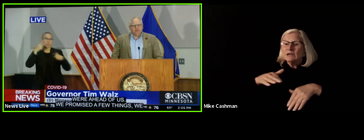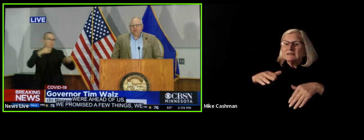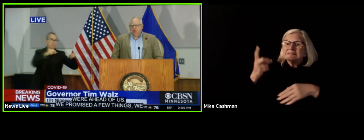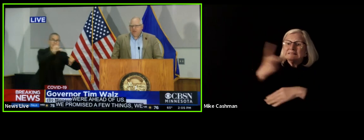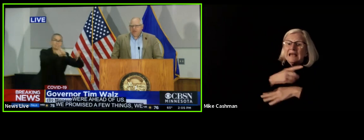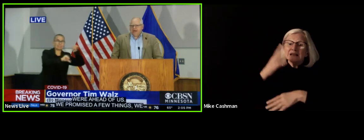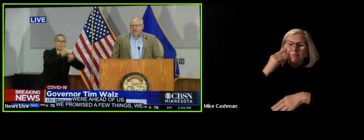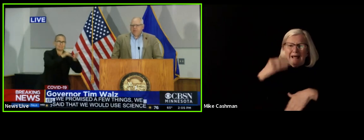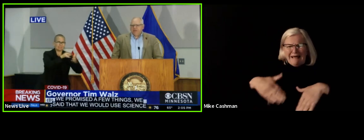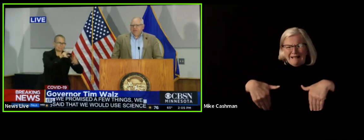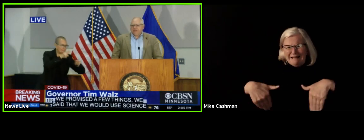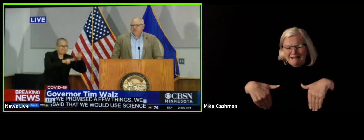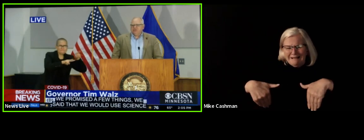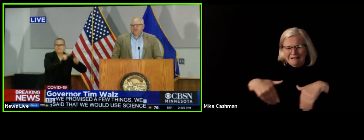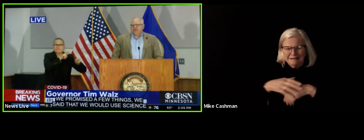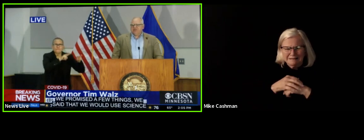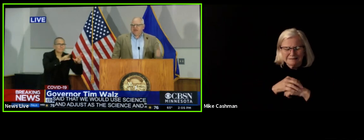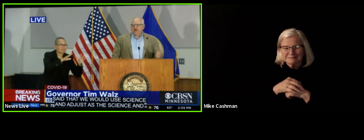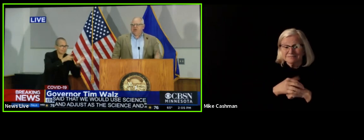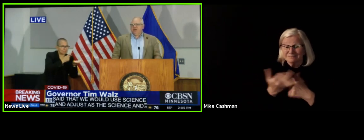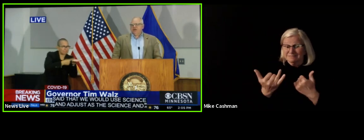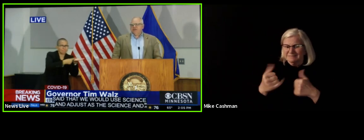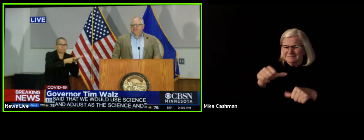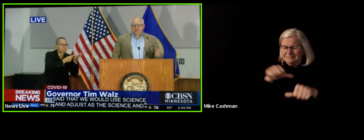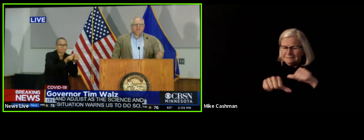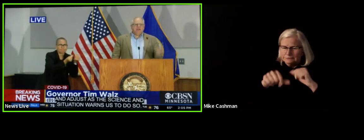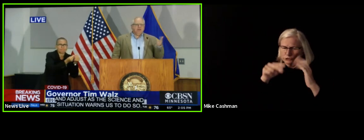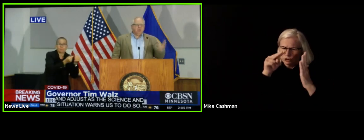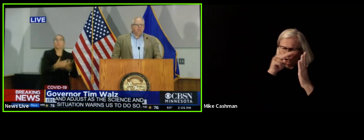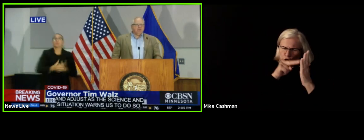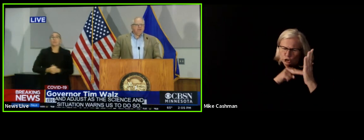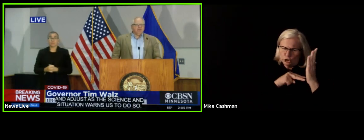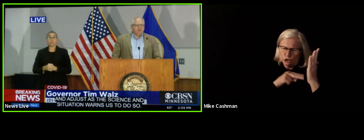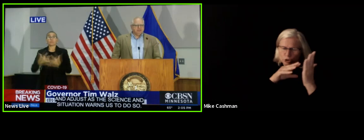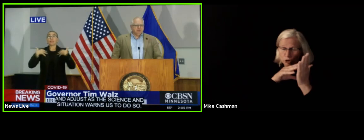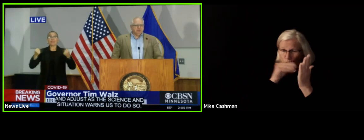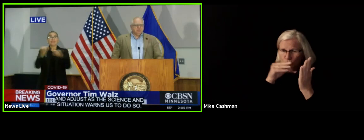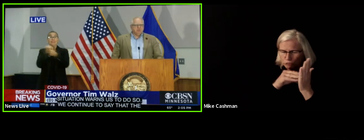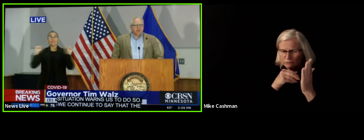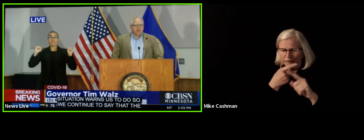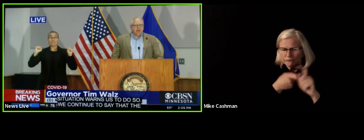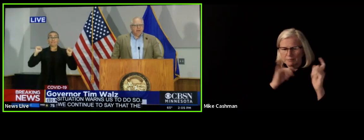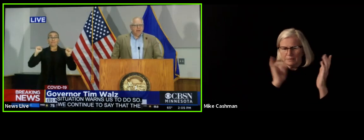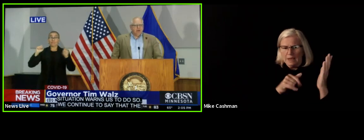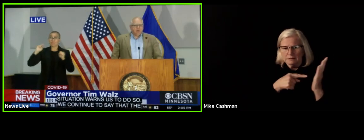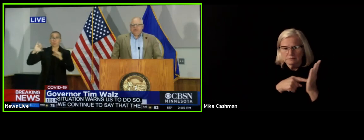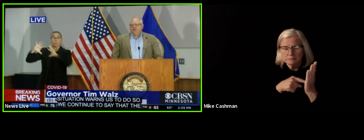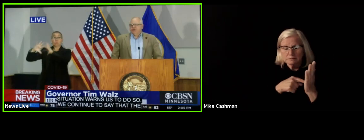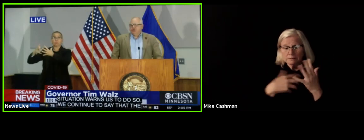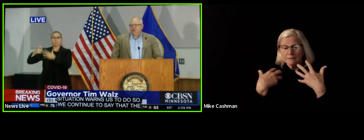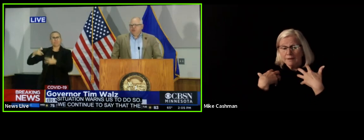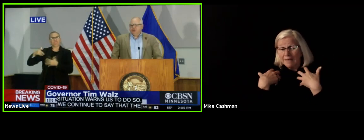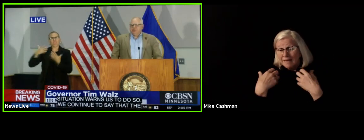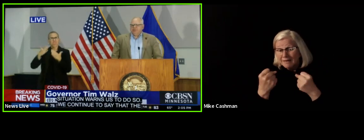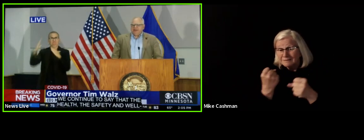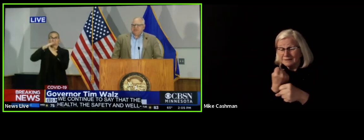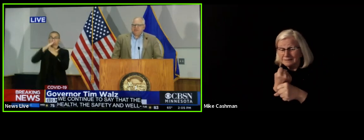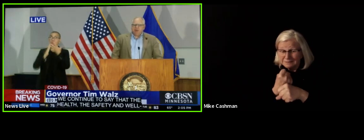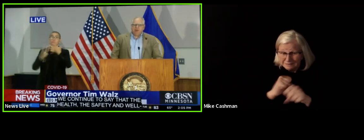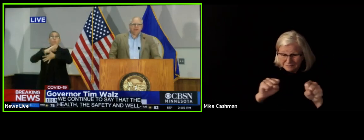do so. We continue to say that the health, the safety, and the well-being of Minnesotans was paramount. We understood that we were going to